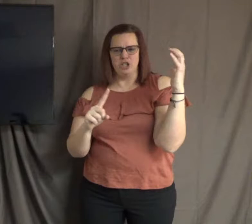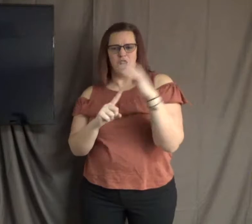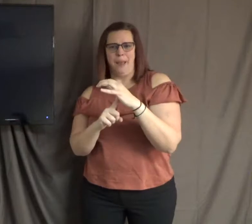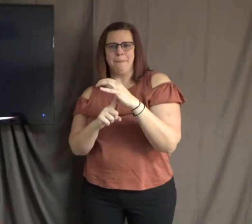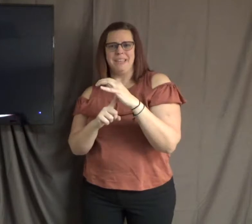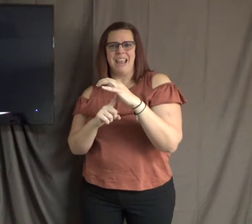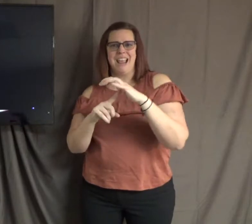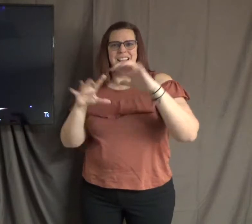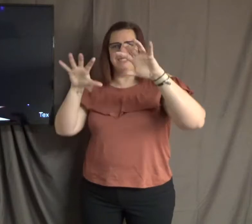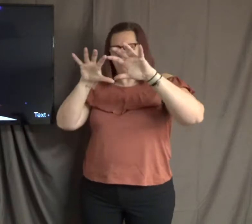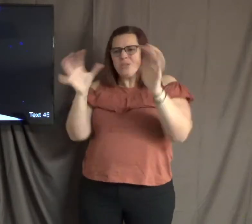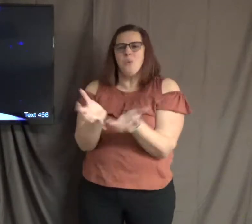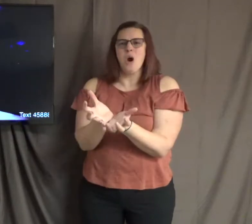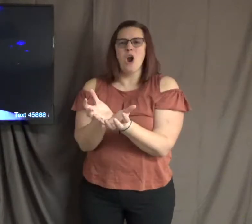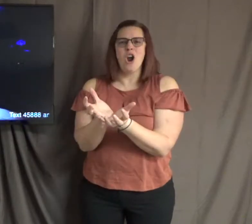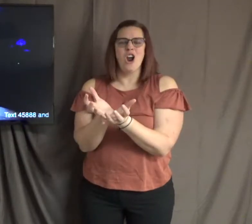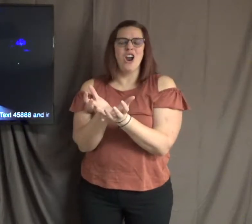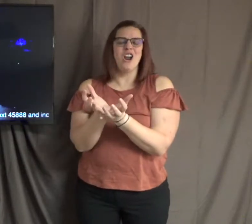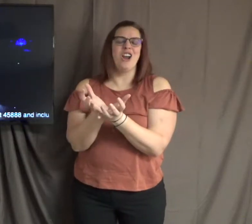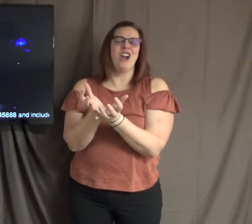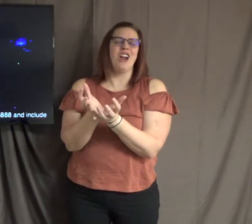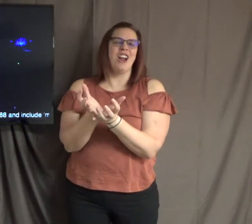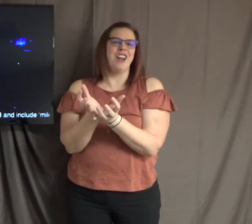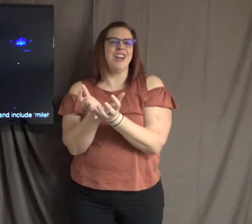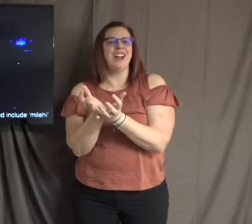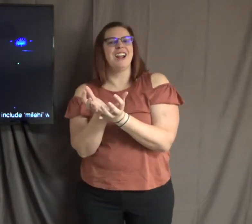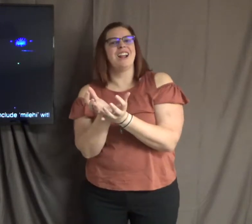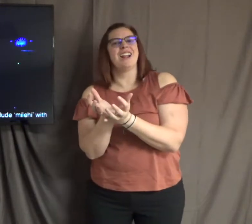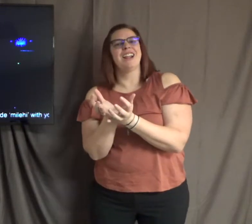champions of the world.